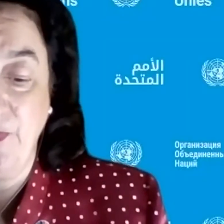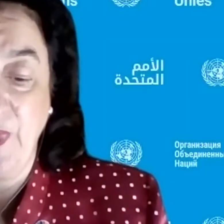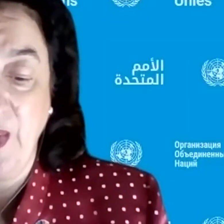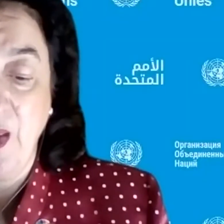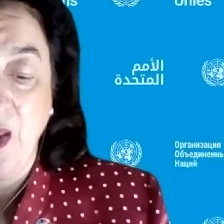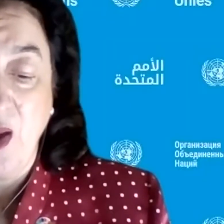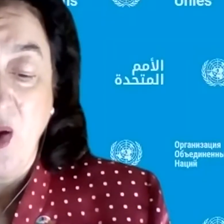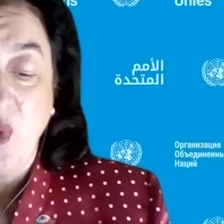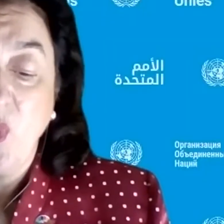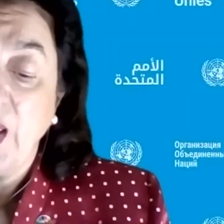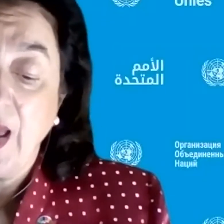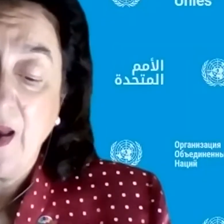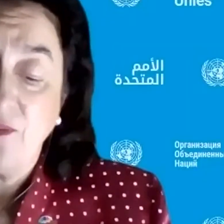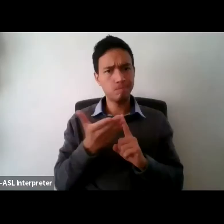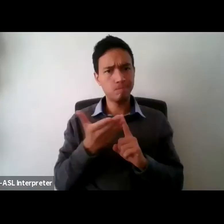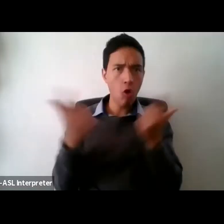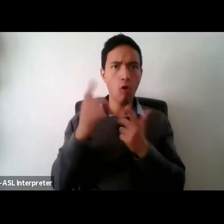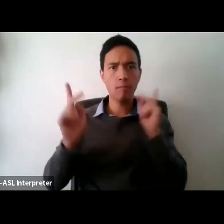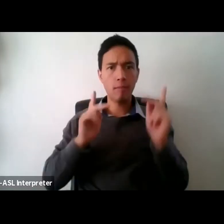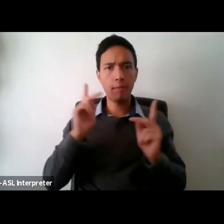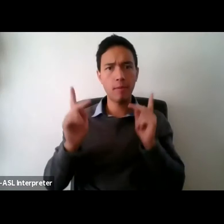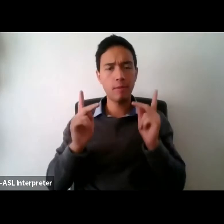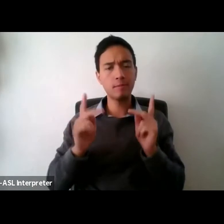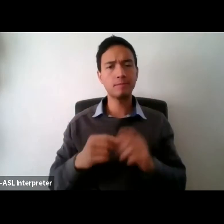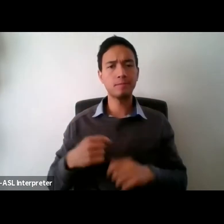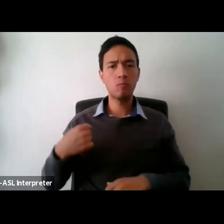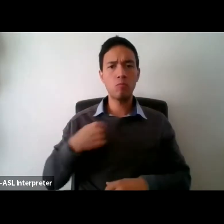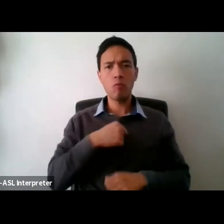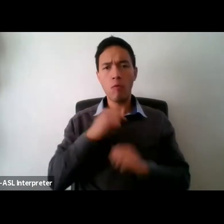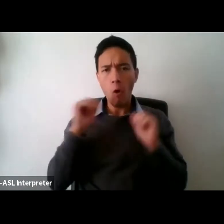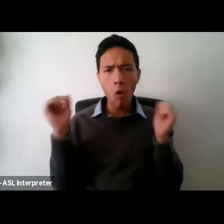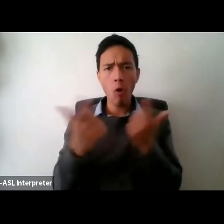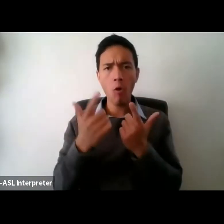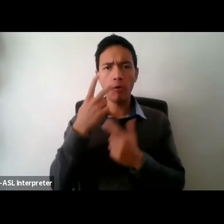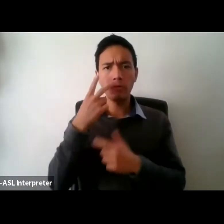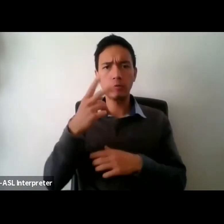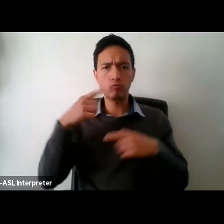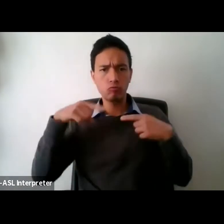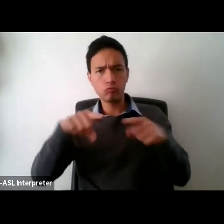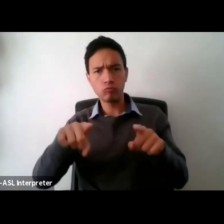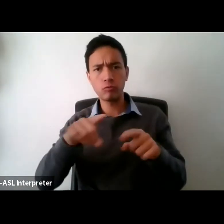persons. We have all seen how, during the